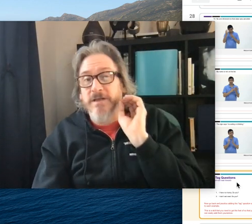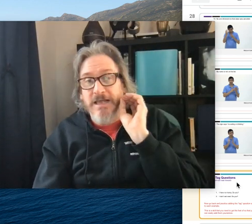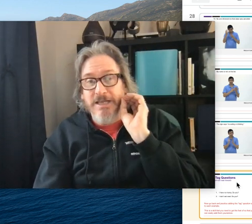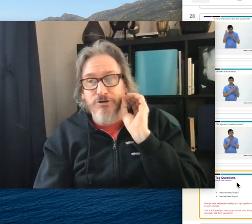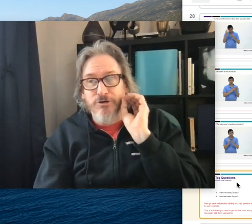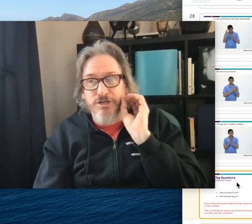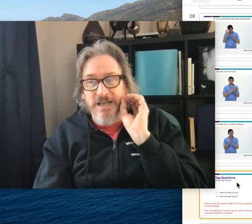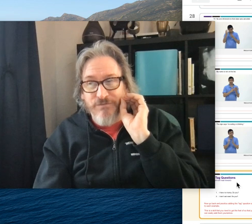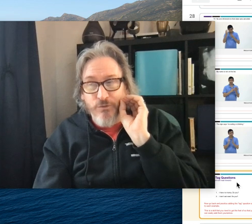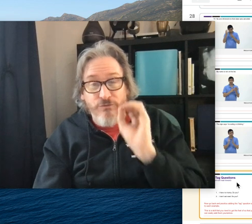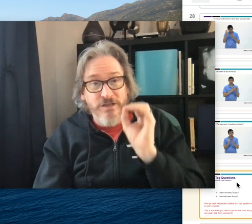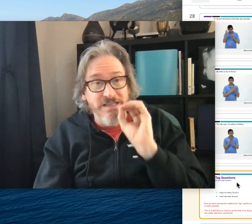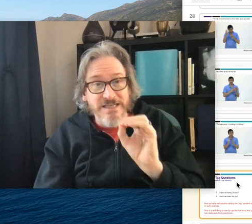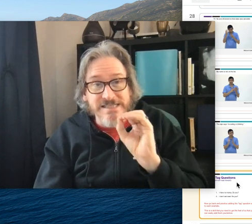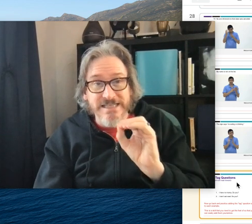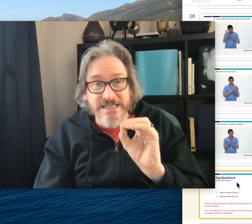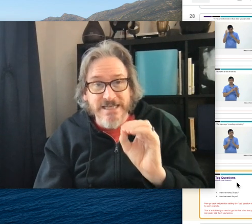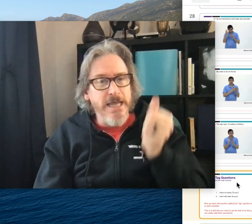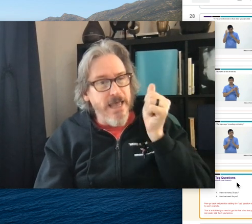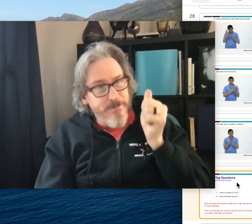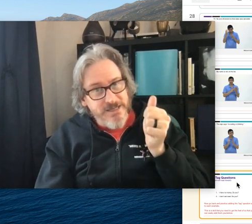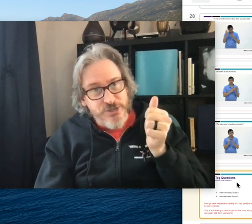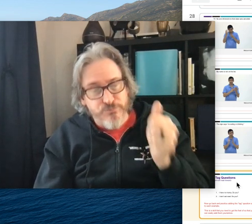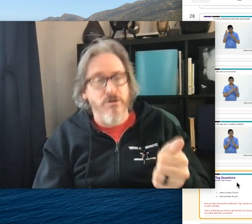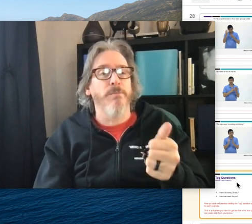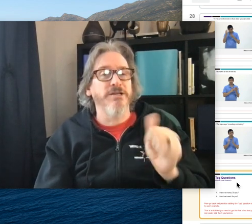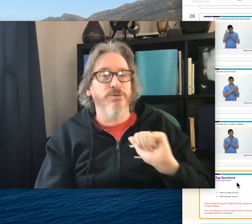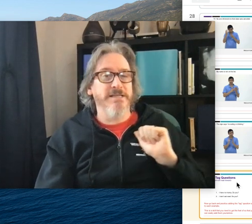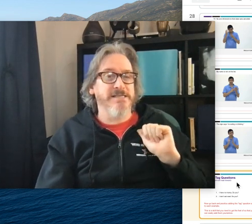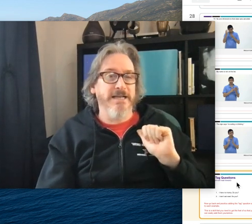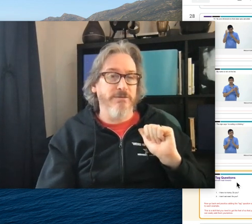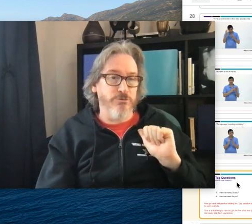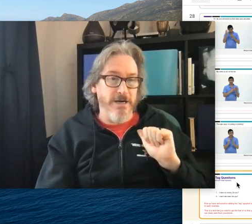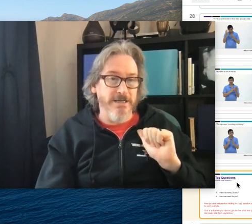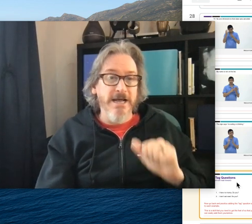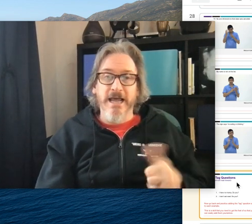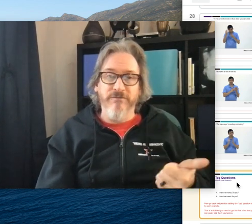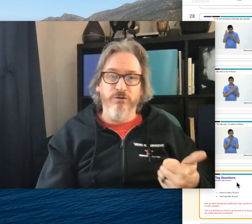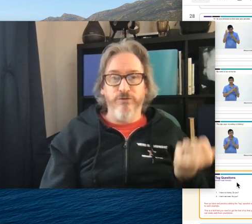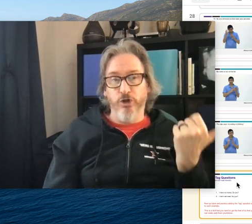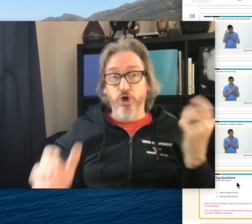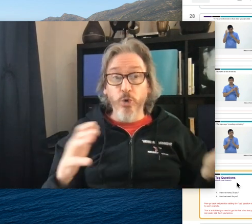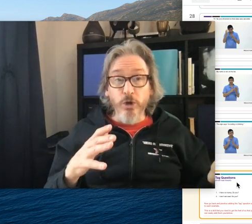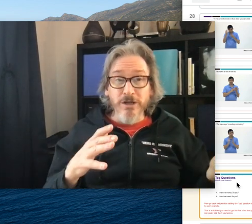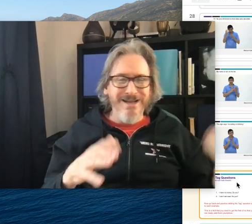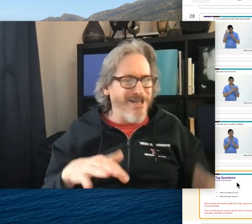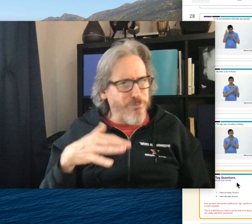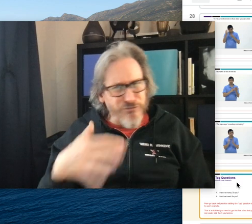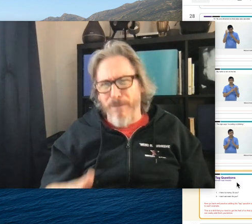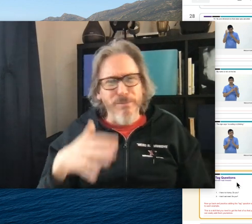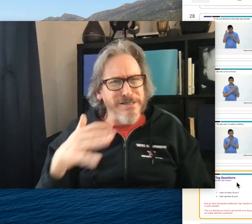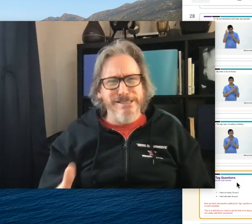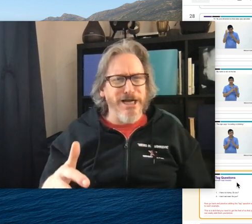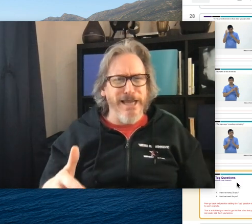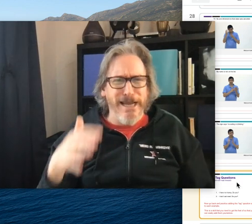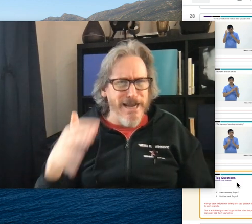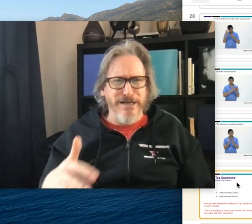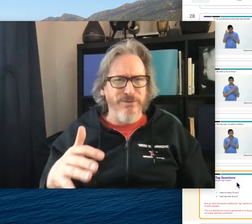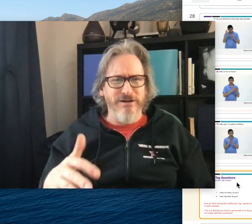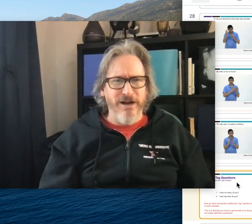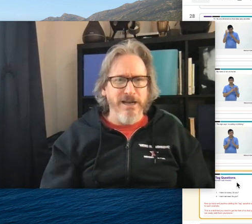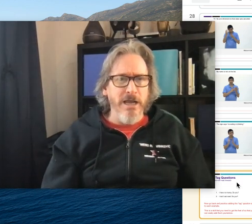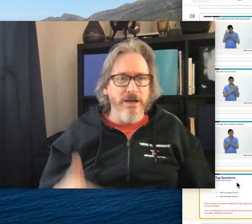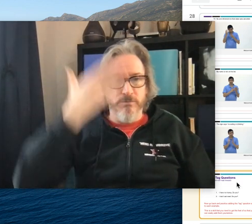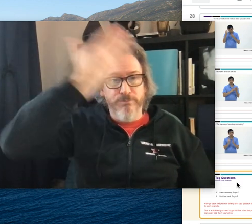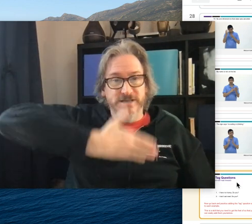Again, if you feel a little silly, it means you're probably doing the sign language right. If you feel cool, you're probably sucking and